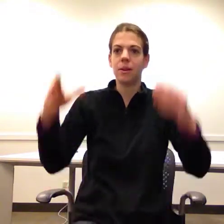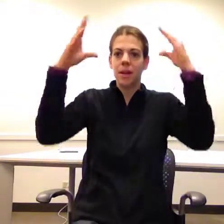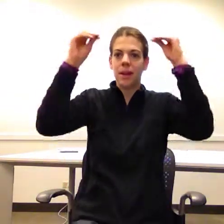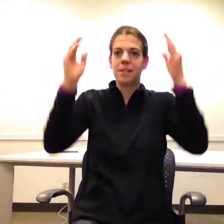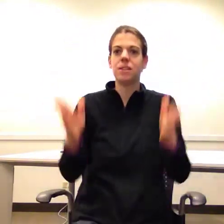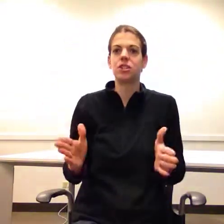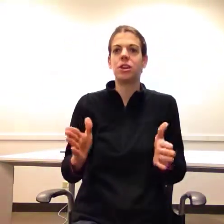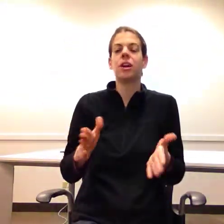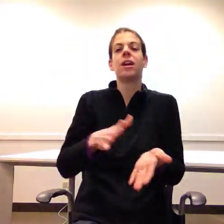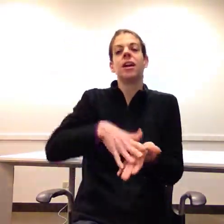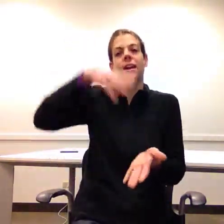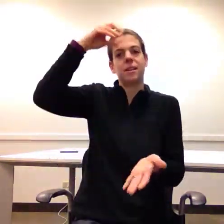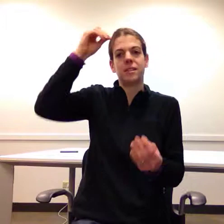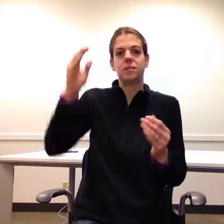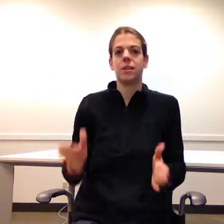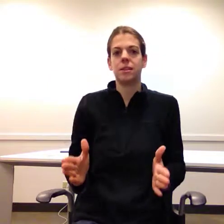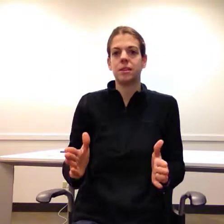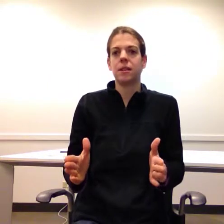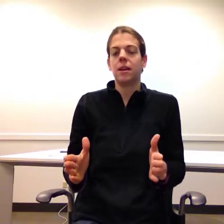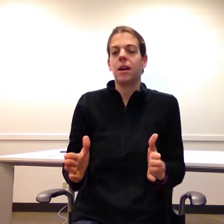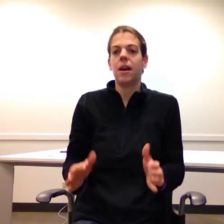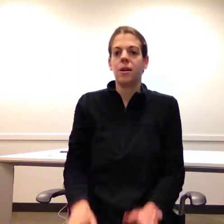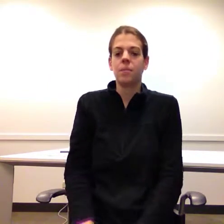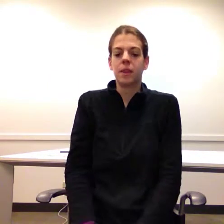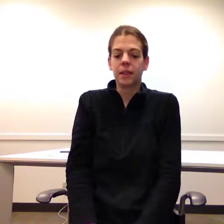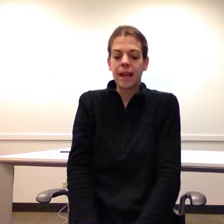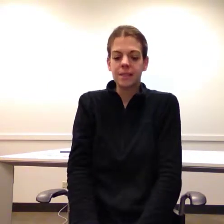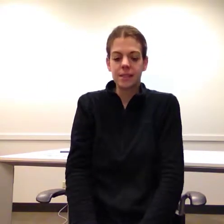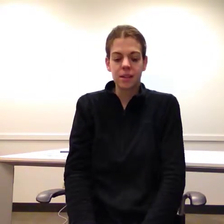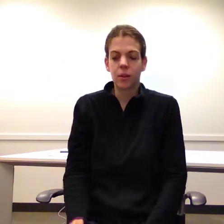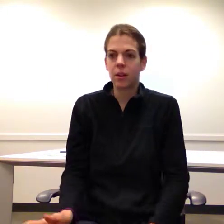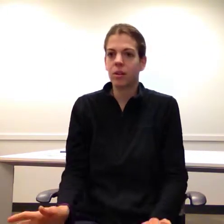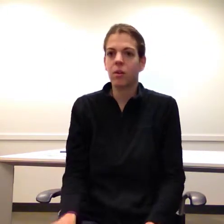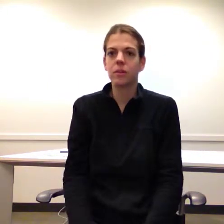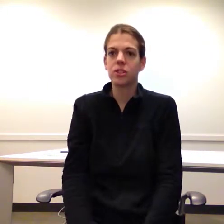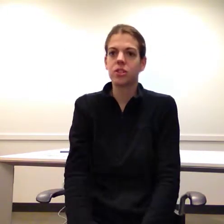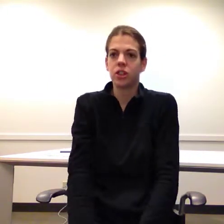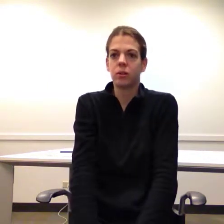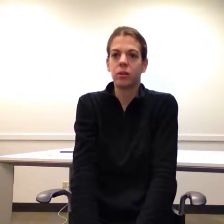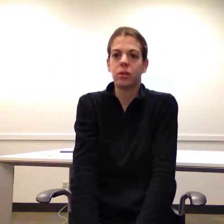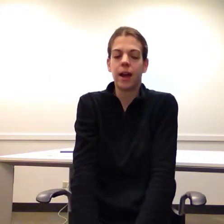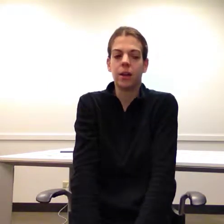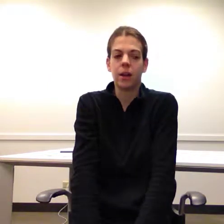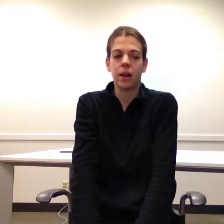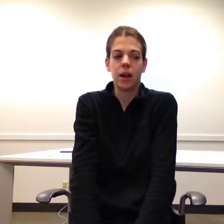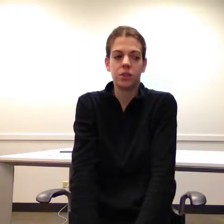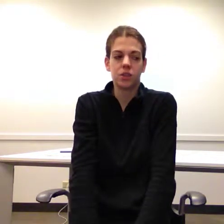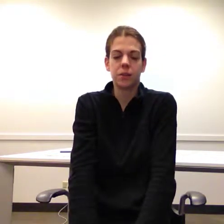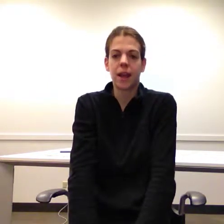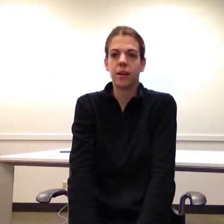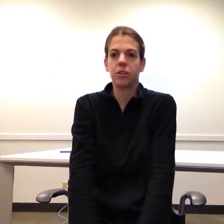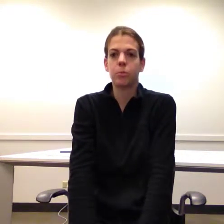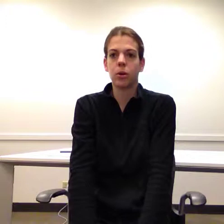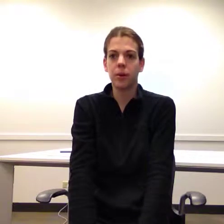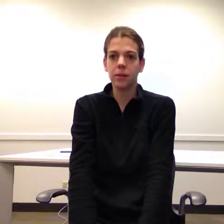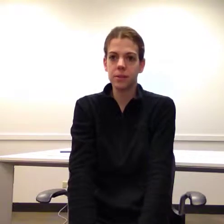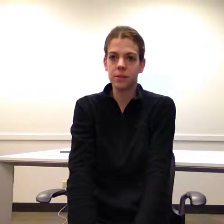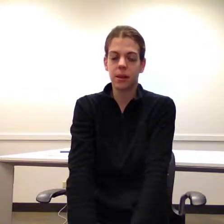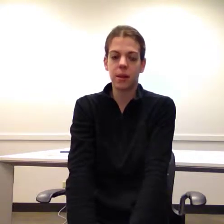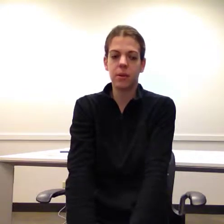a teacher and a student. The last things I wanted to go over, just generally how to do pronouns. If